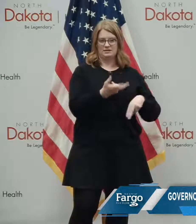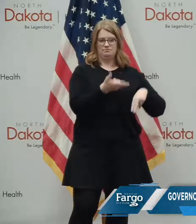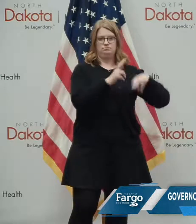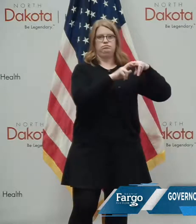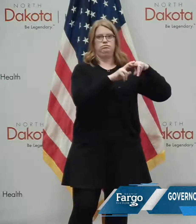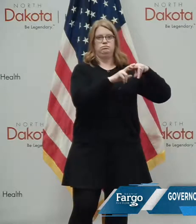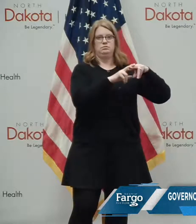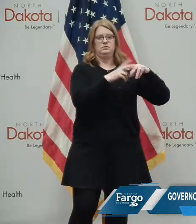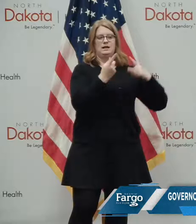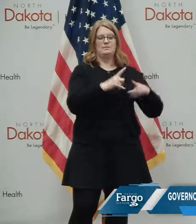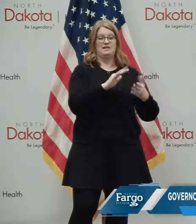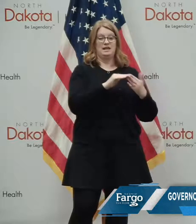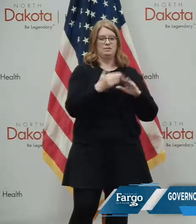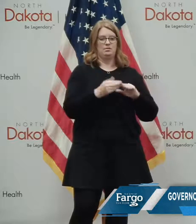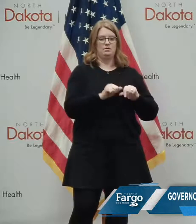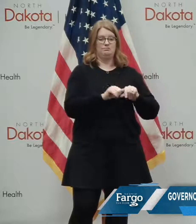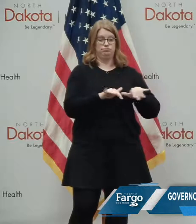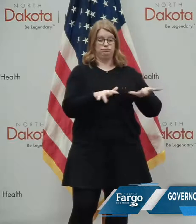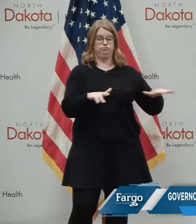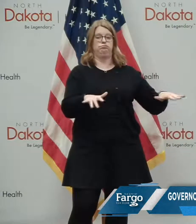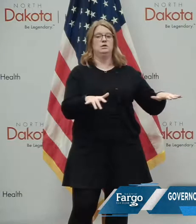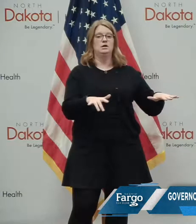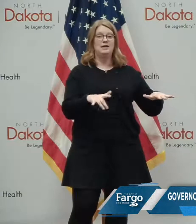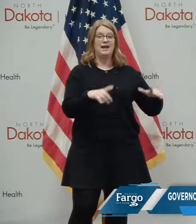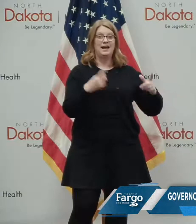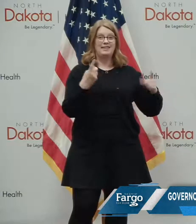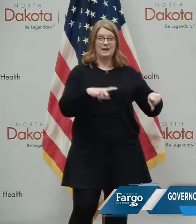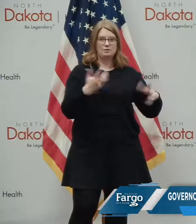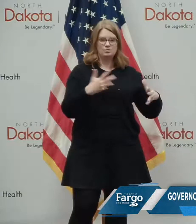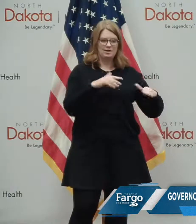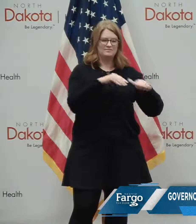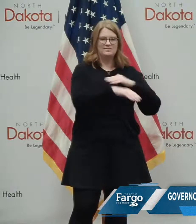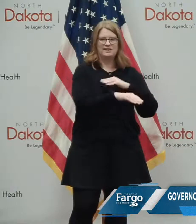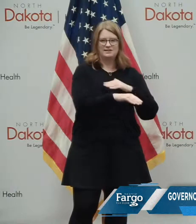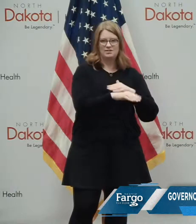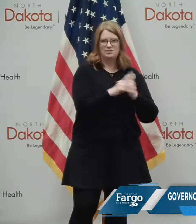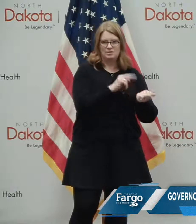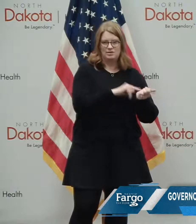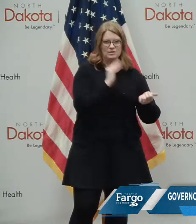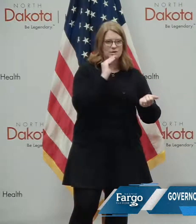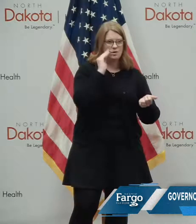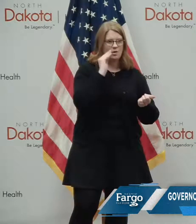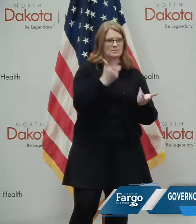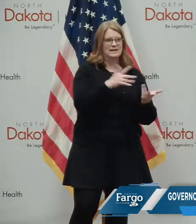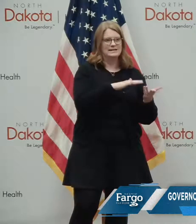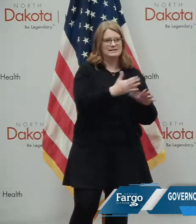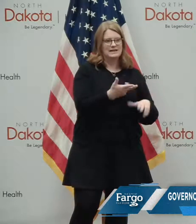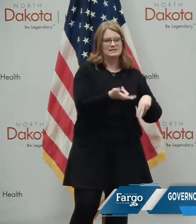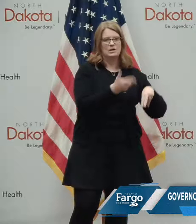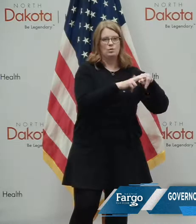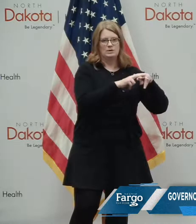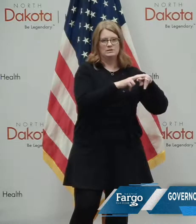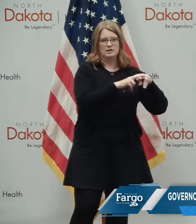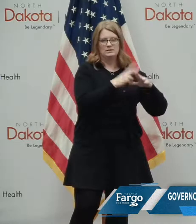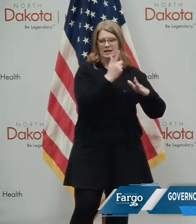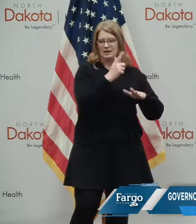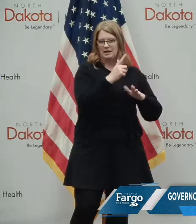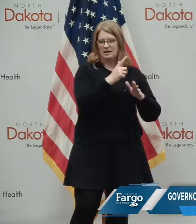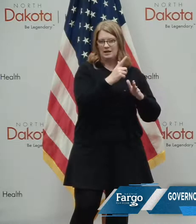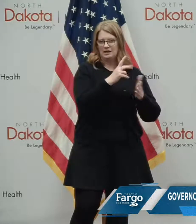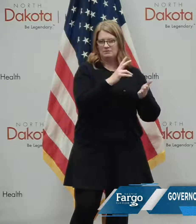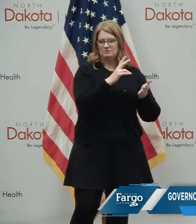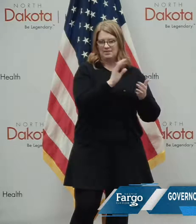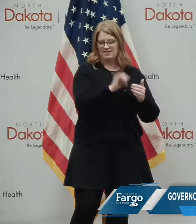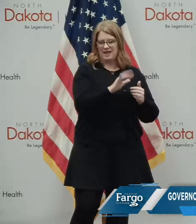up in the community, then those cases get into long-term care facilities, and then we see, deaths increasing in long-term care facilities in that